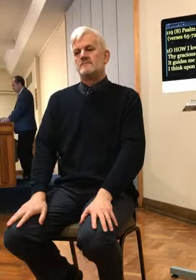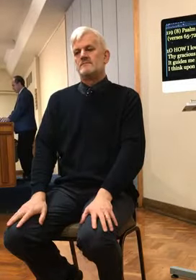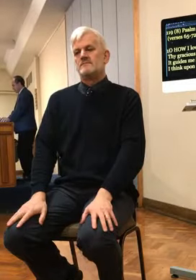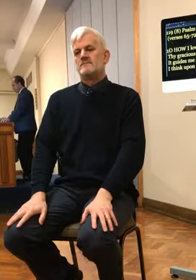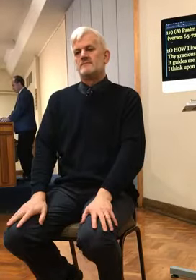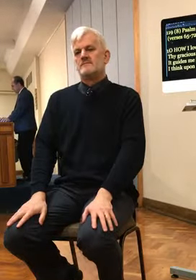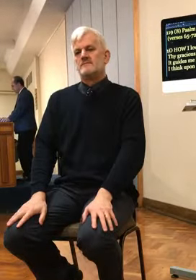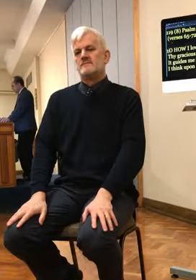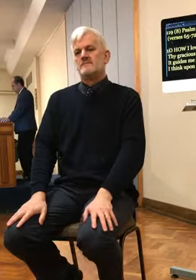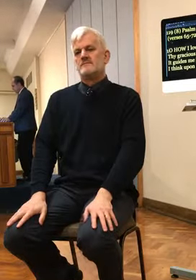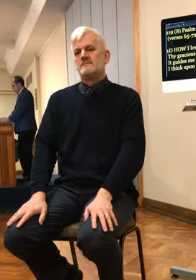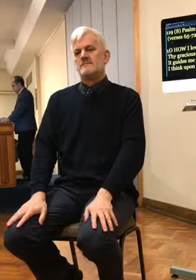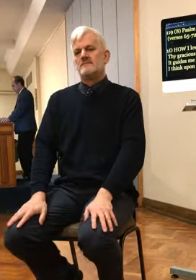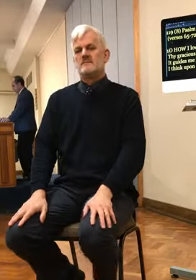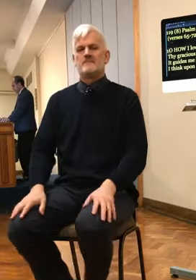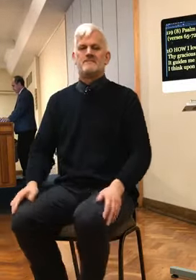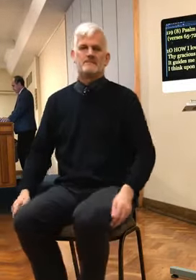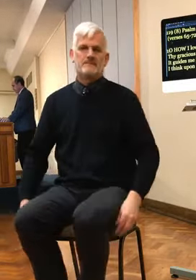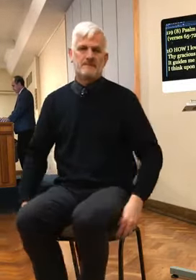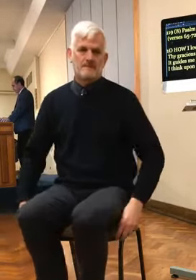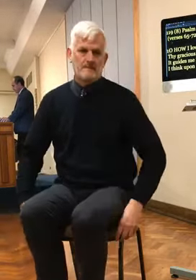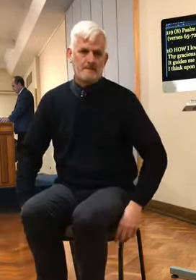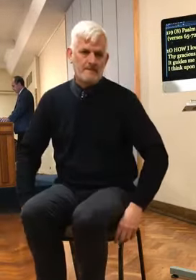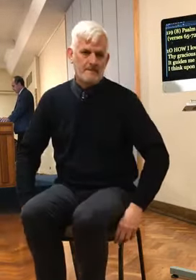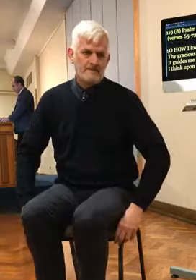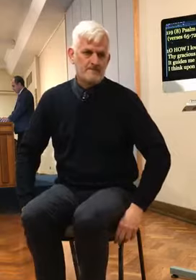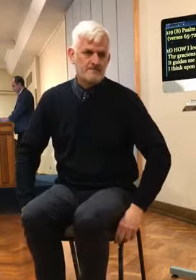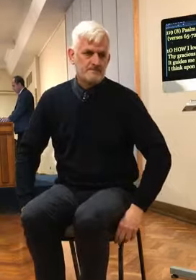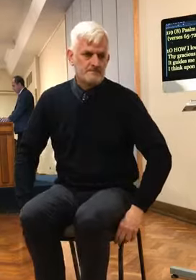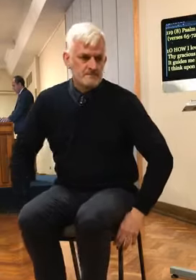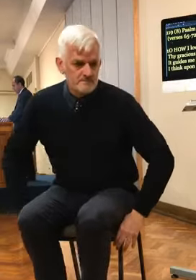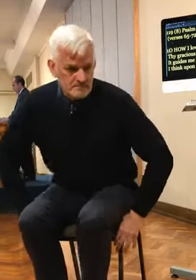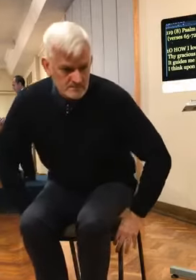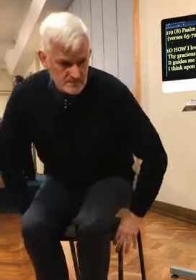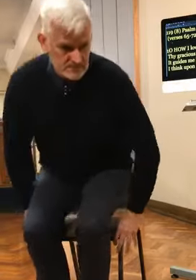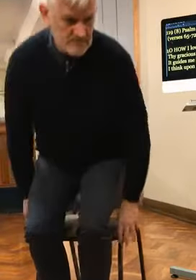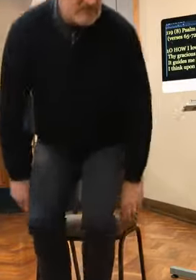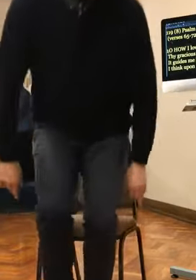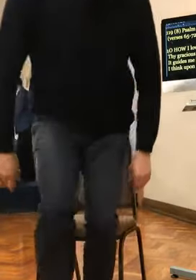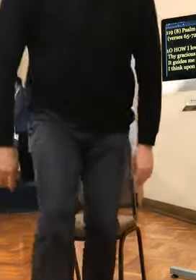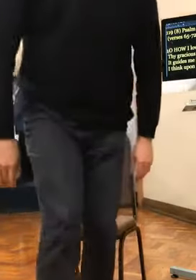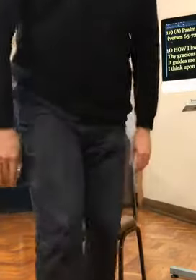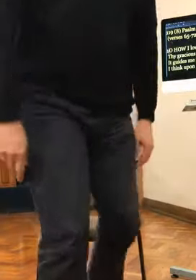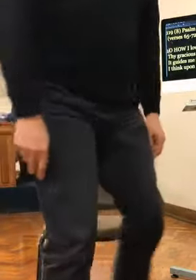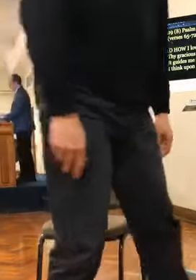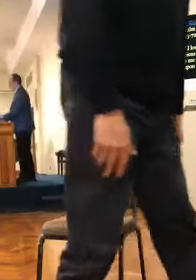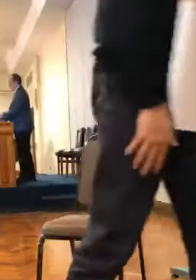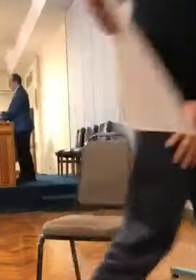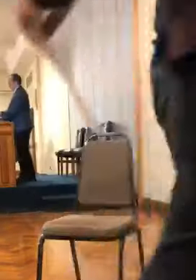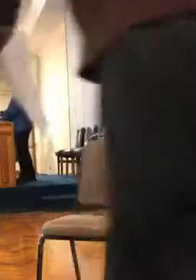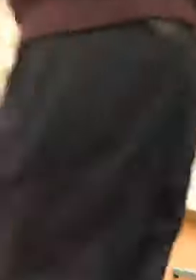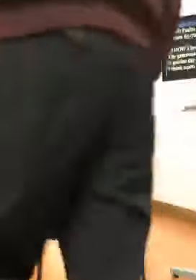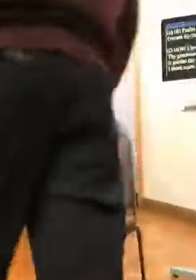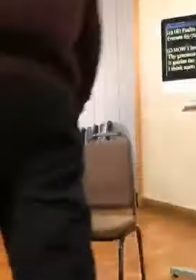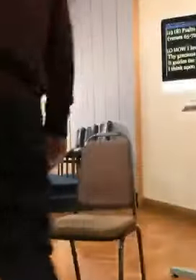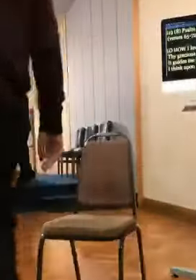love thy holy word, thy gracious covenant, Lord.